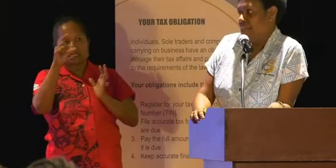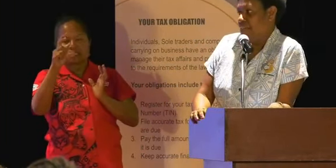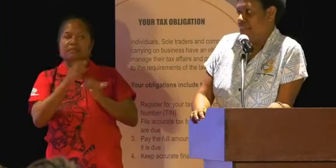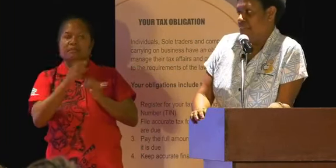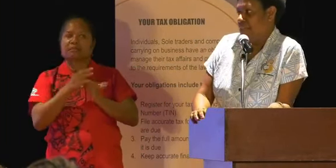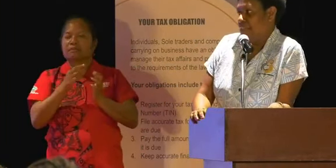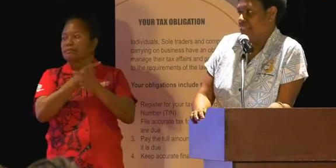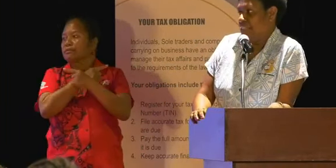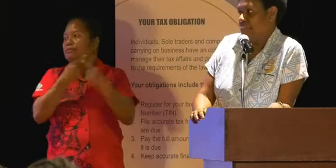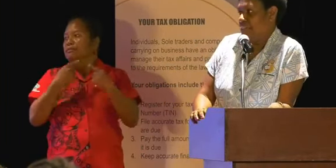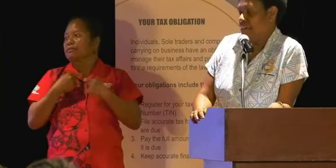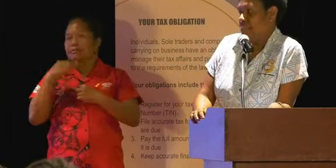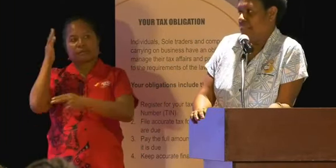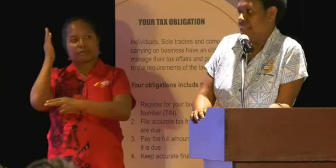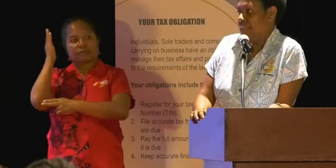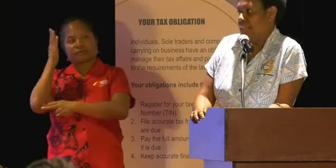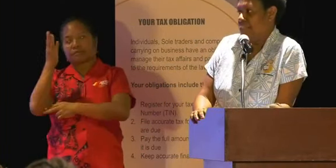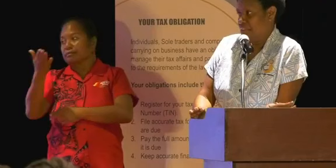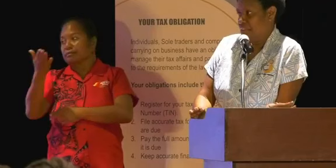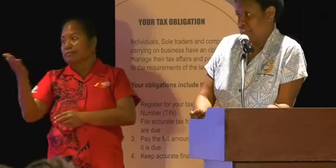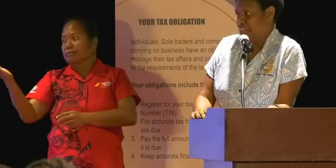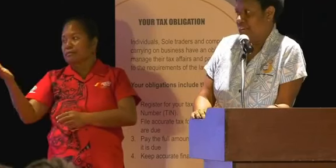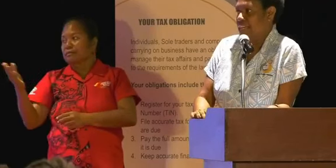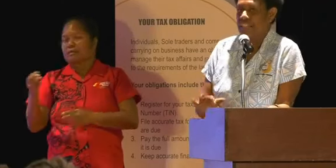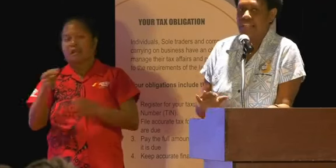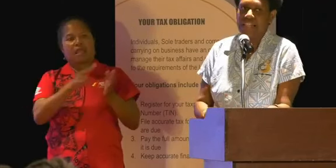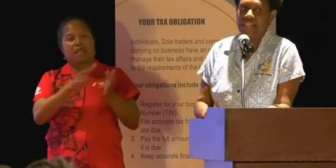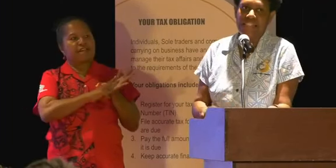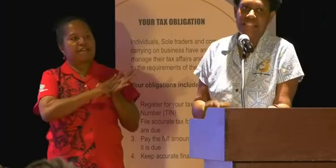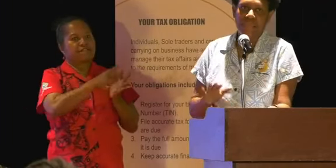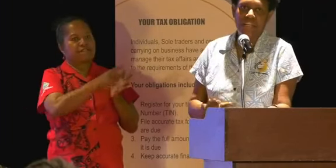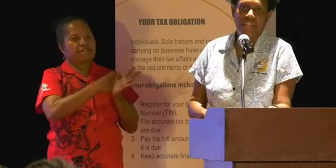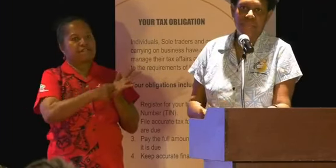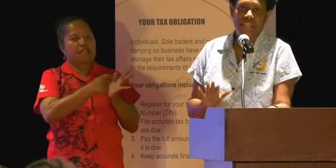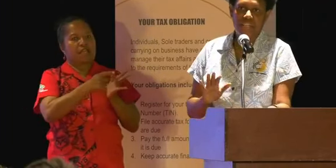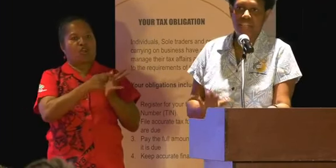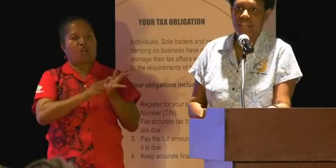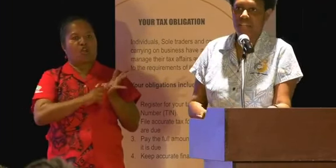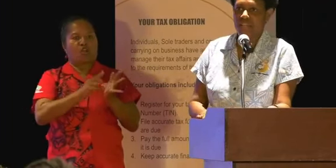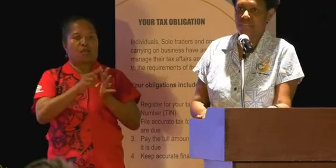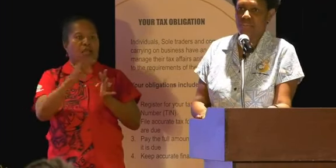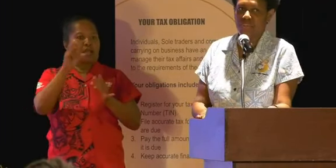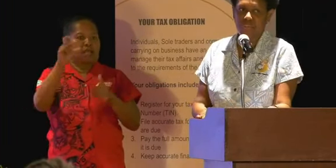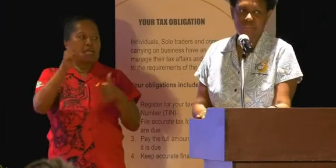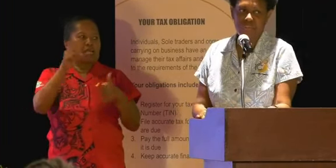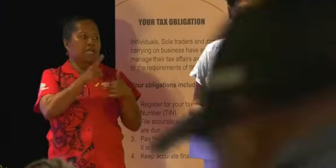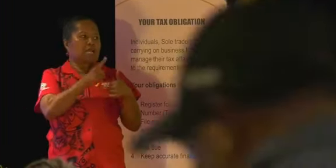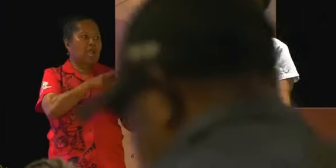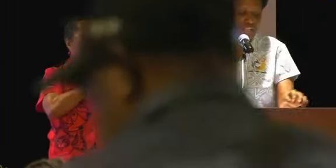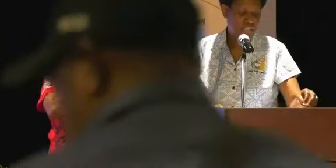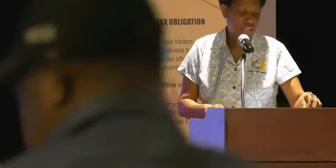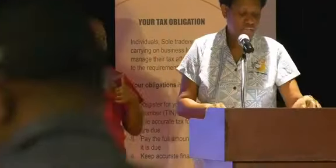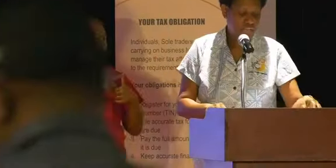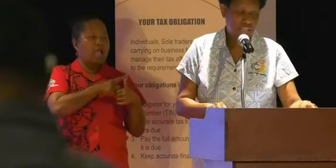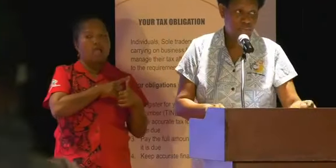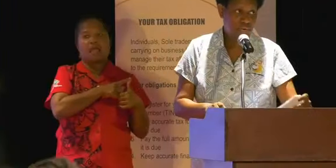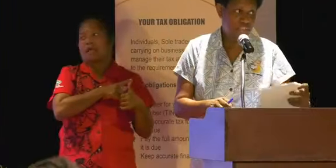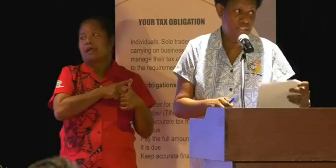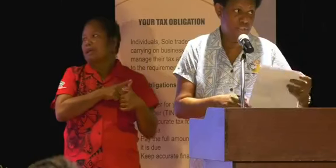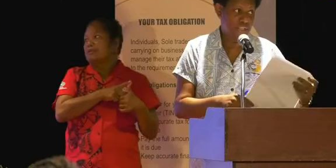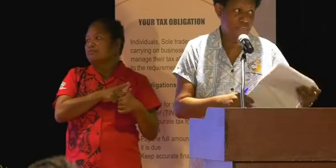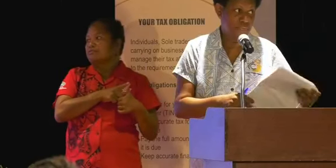TCC, we have our presenter, Miss Veronica Douglas, Sembakam, another tool. Nungut you think you